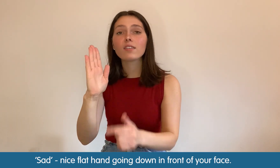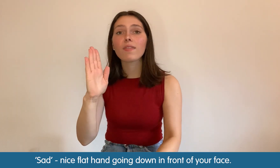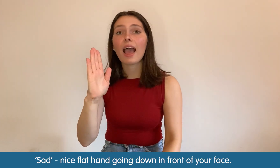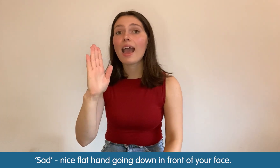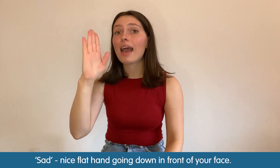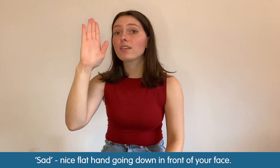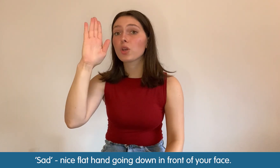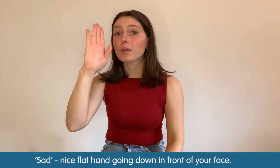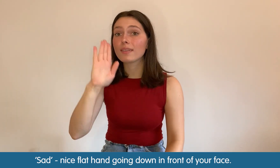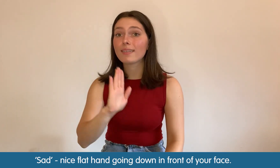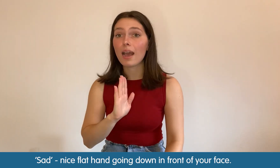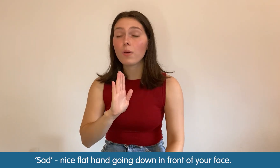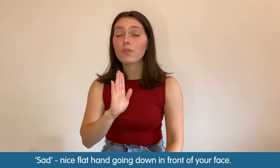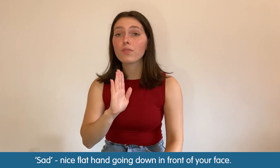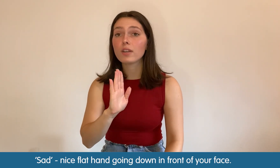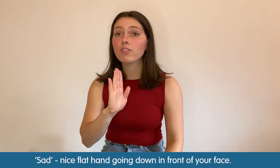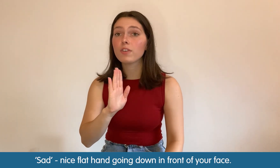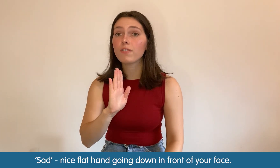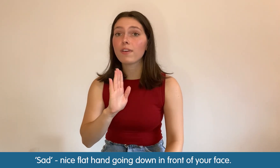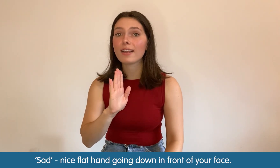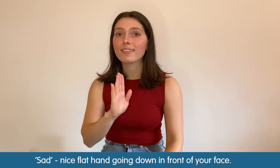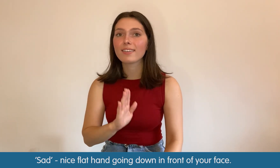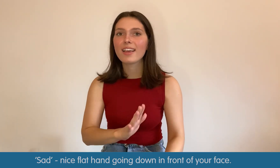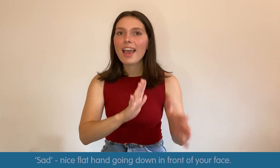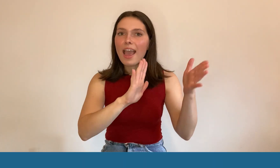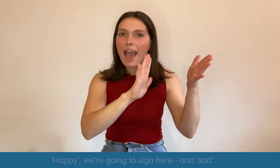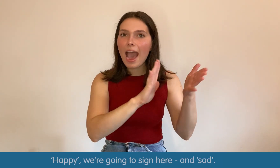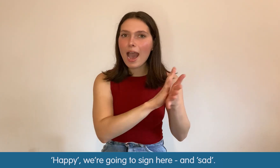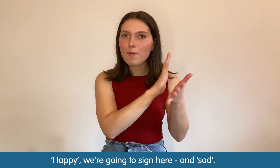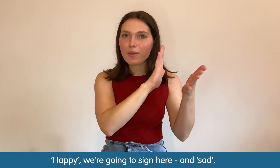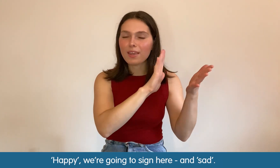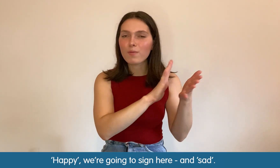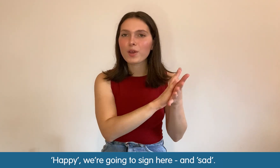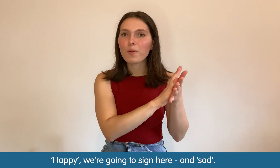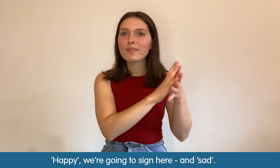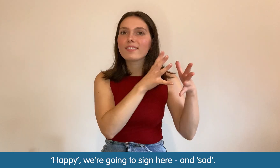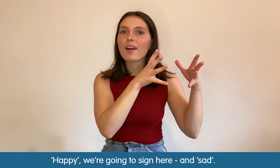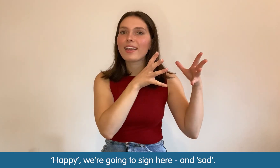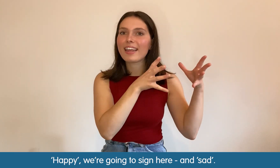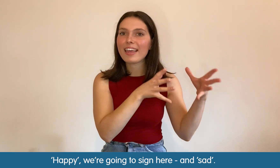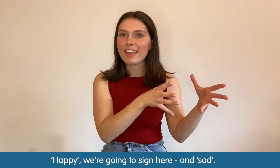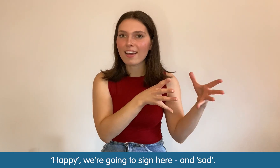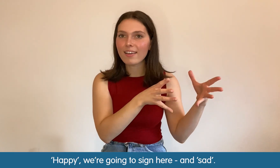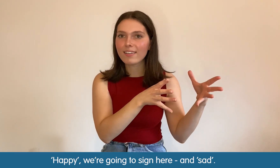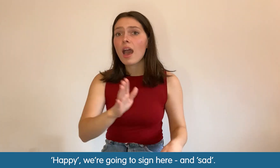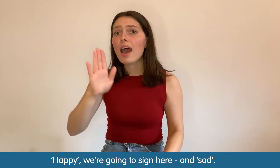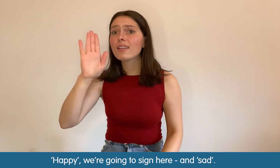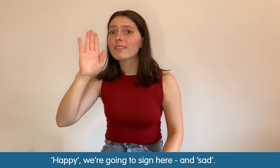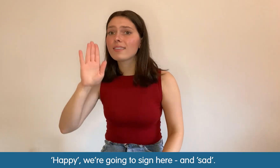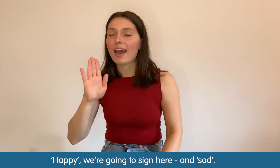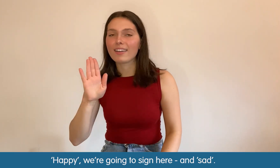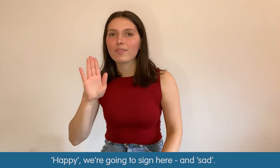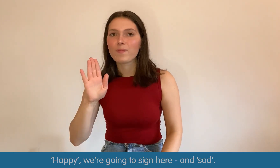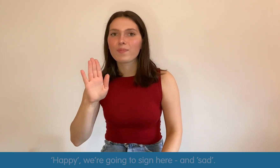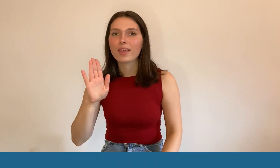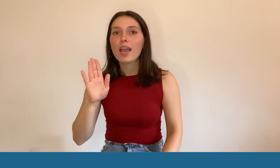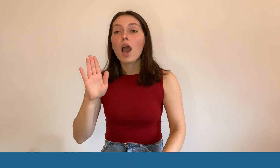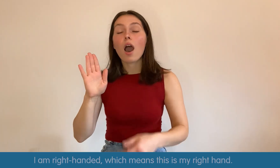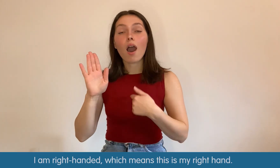flat hand going down in front of your face. Happy, we're going to sign here, and sad. I